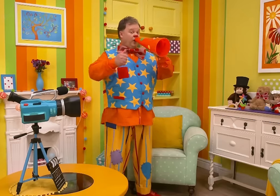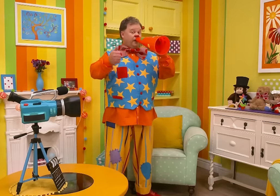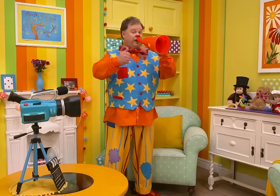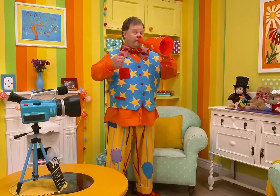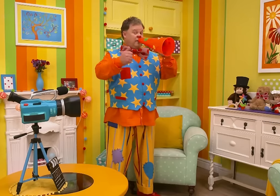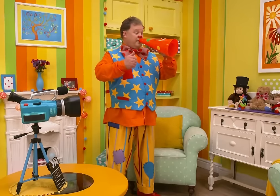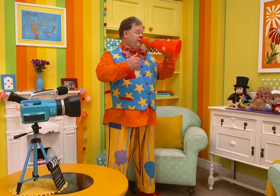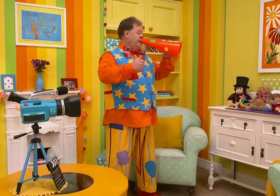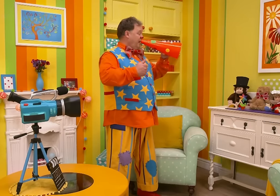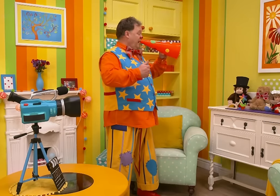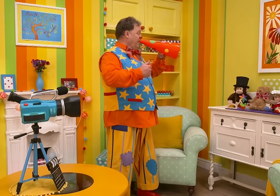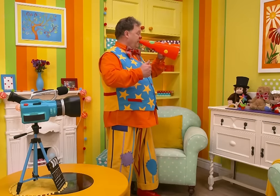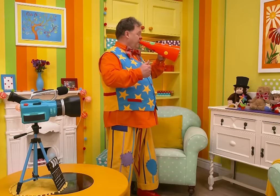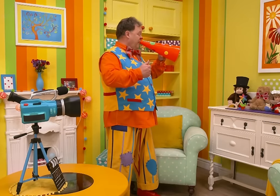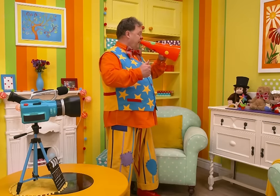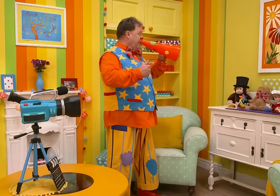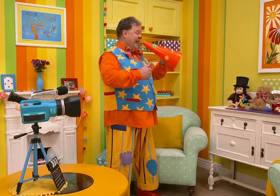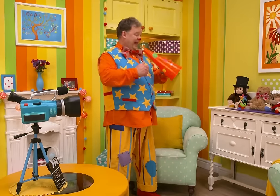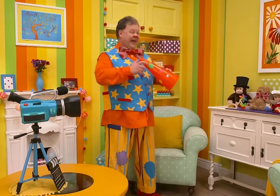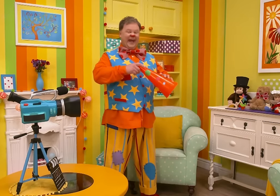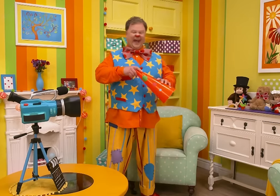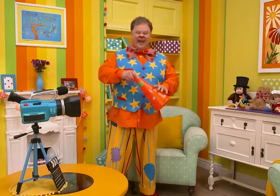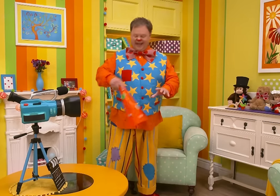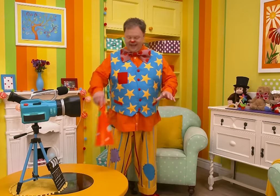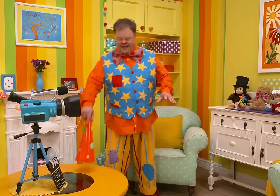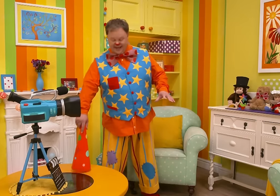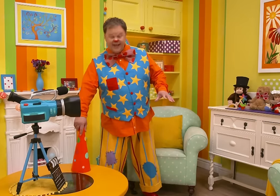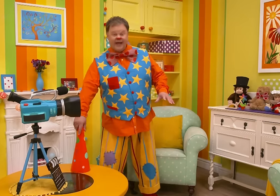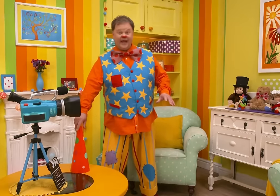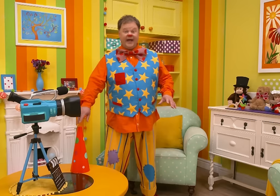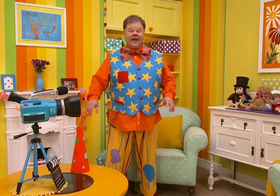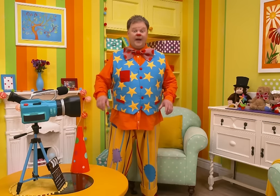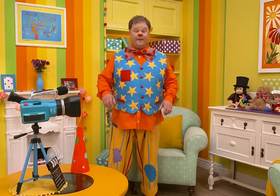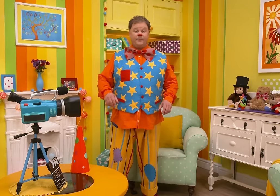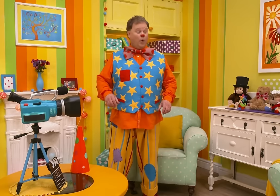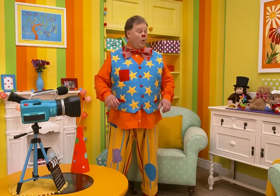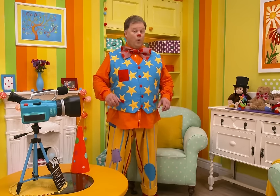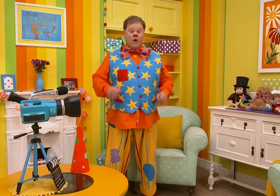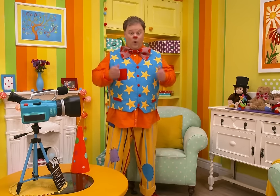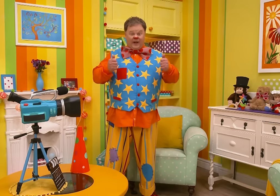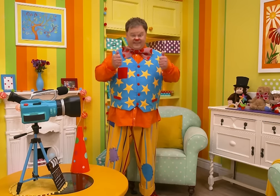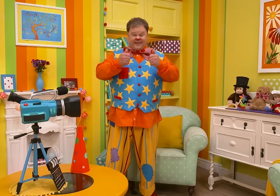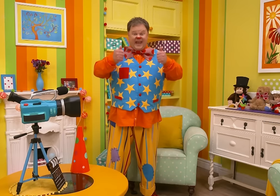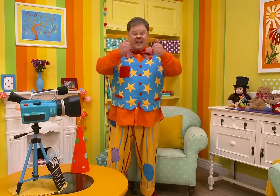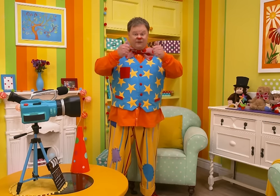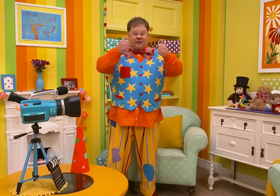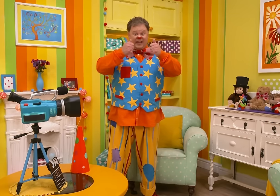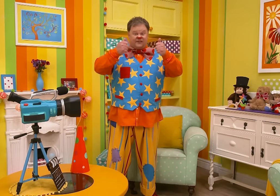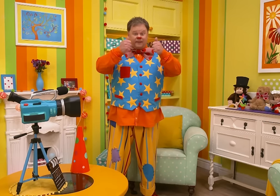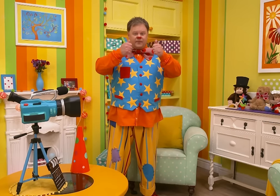Okay, everyone, are you ready? How's the film going, Mr. Tumble? Oh, well, it's nearly finished.